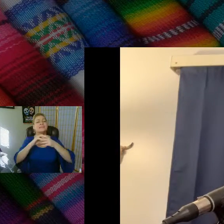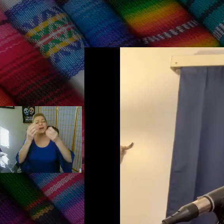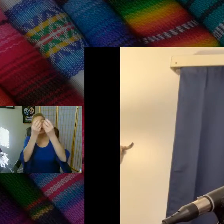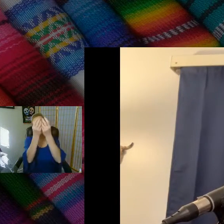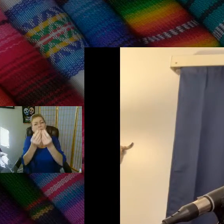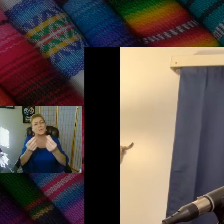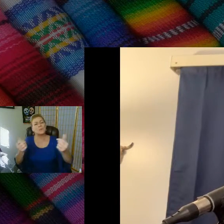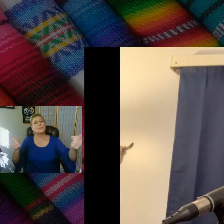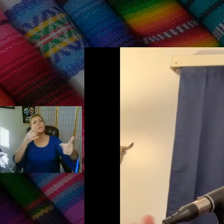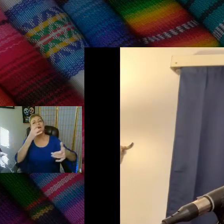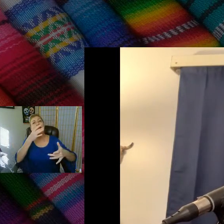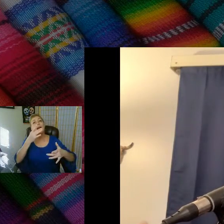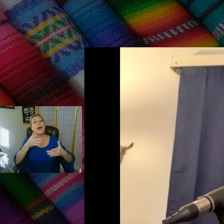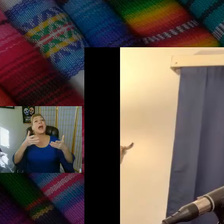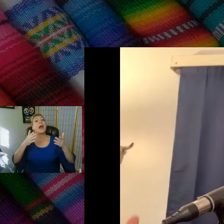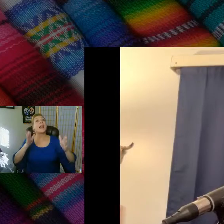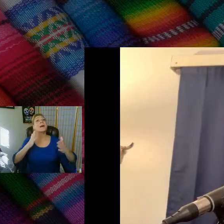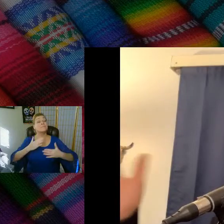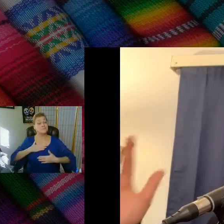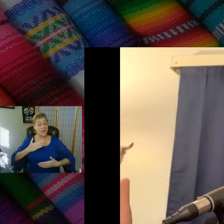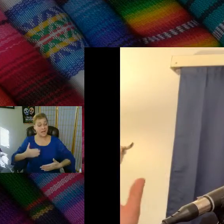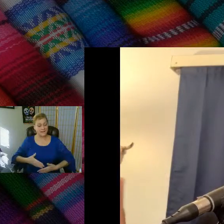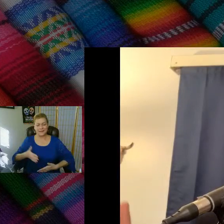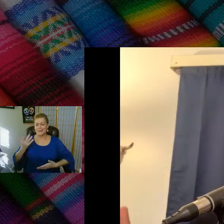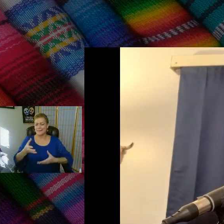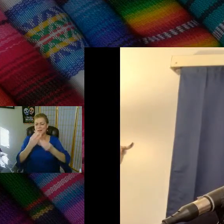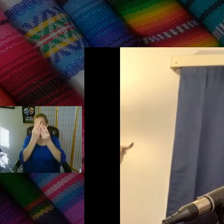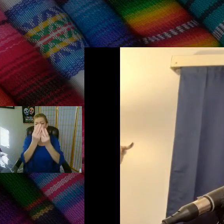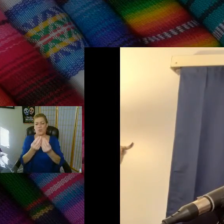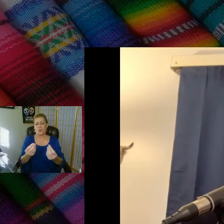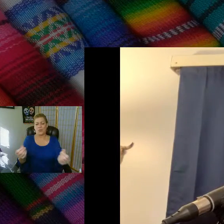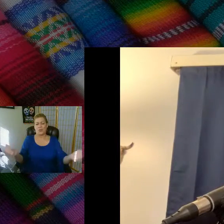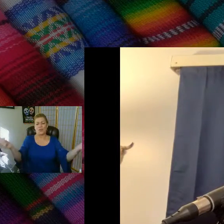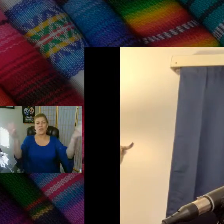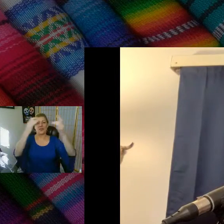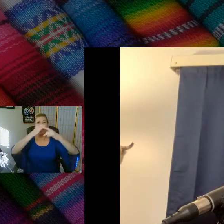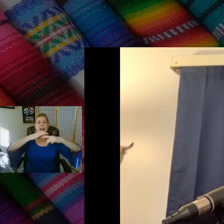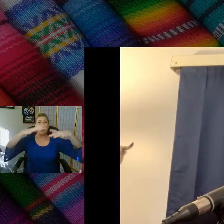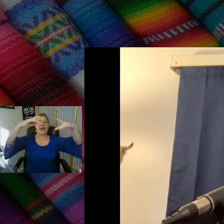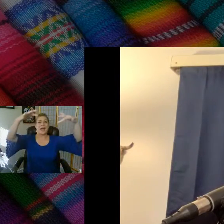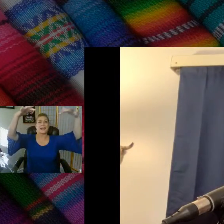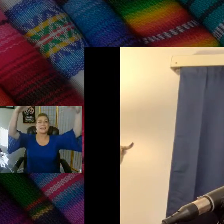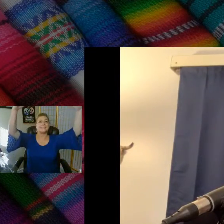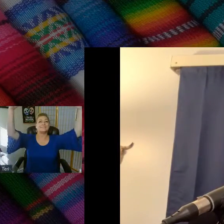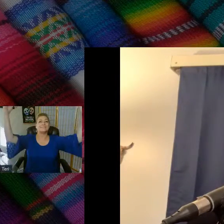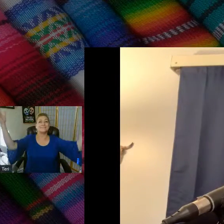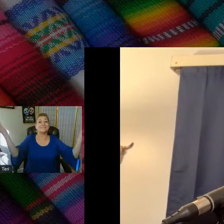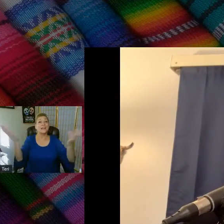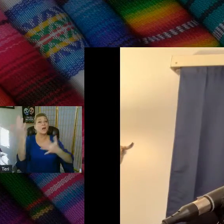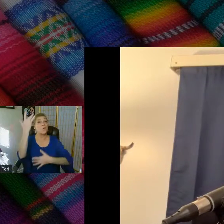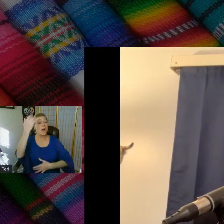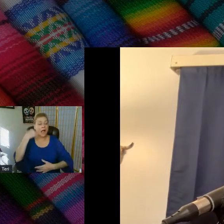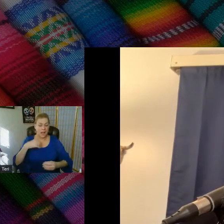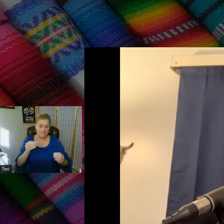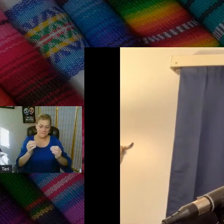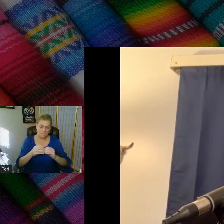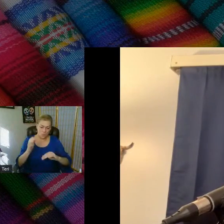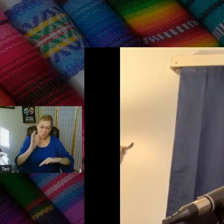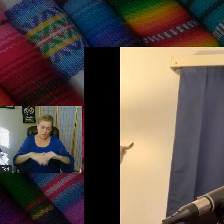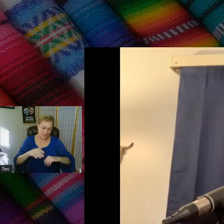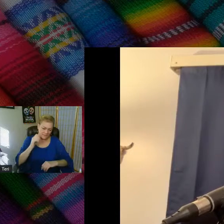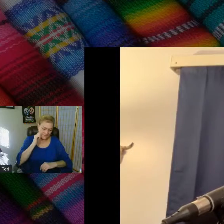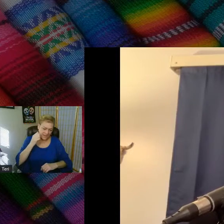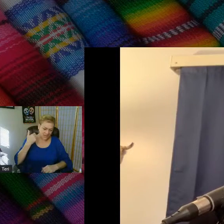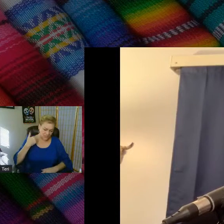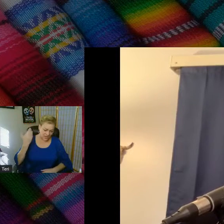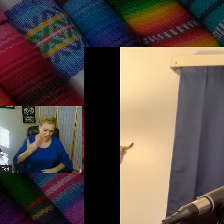light. That body I had, let it fade into the light. 'Cause I am more than flesh,